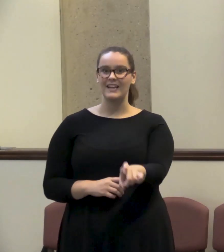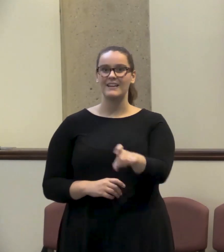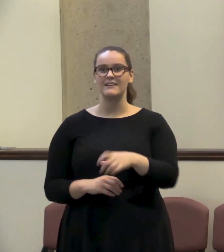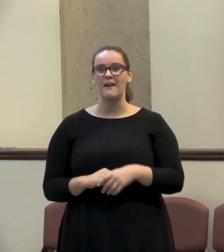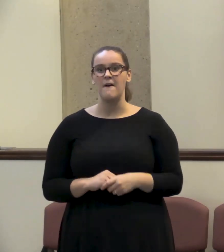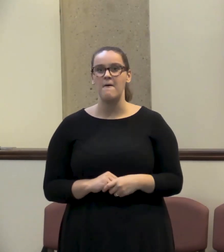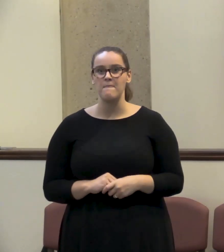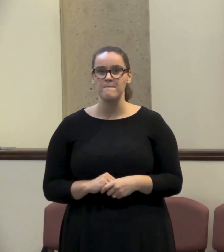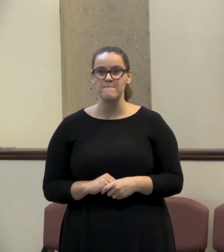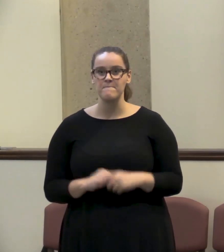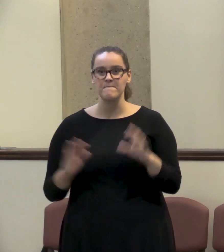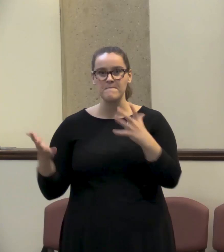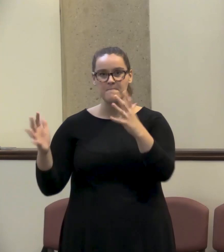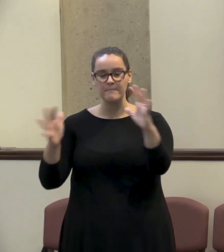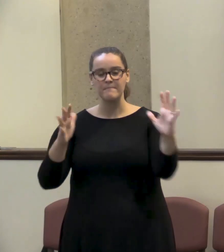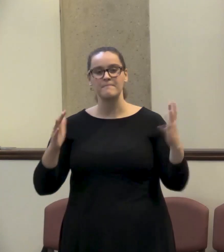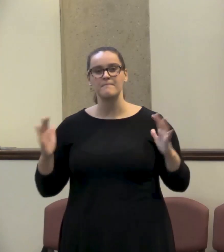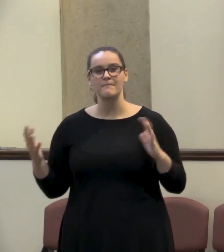We have